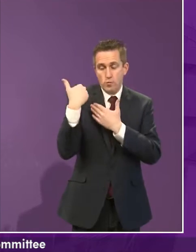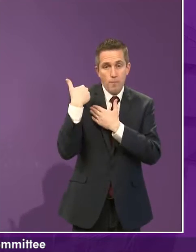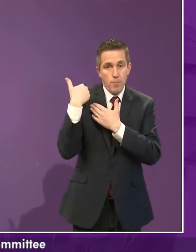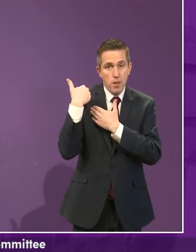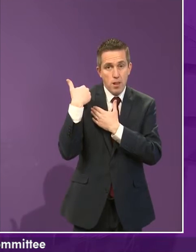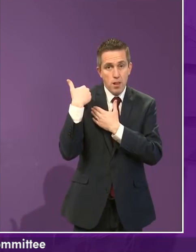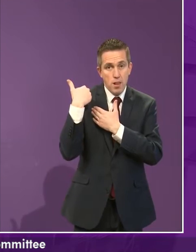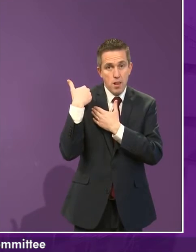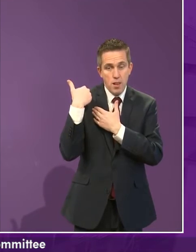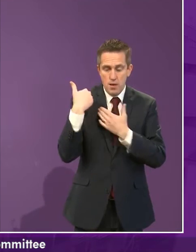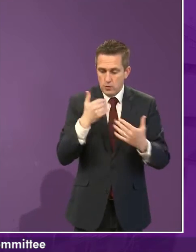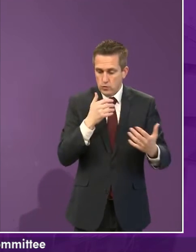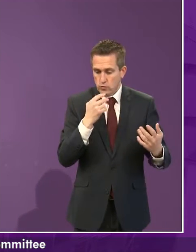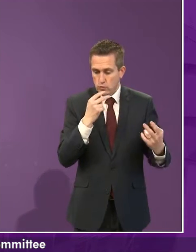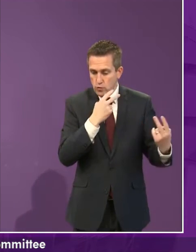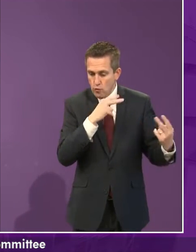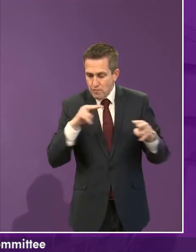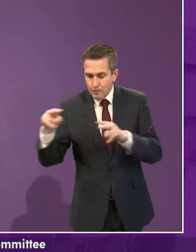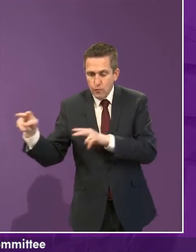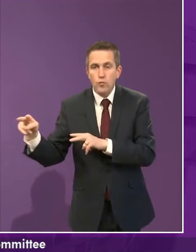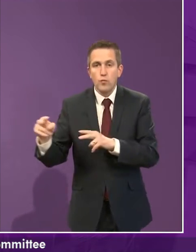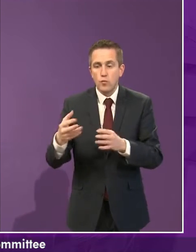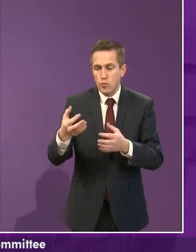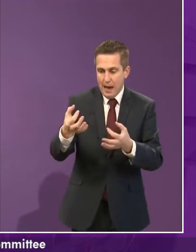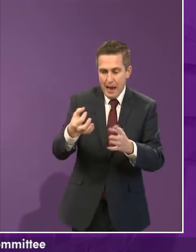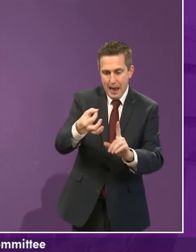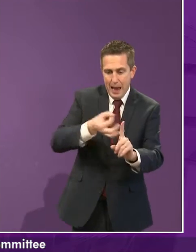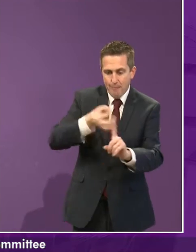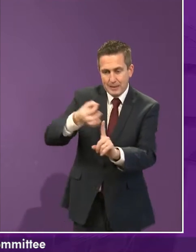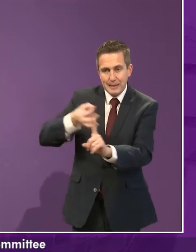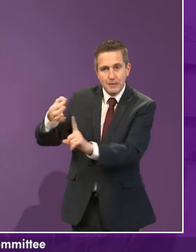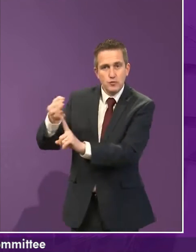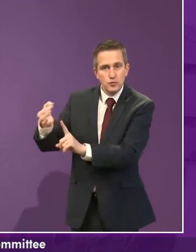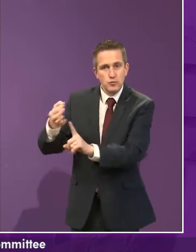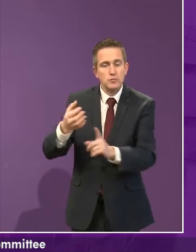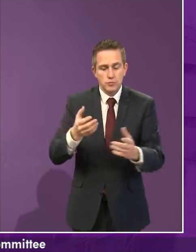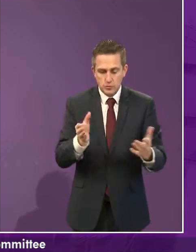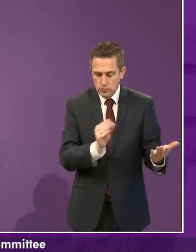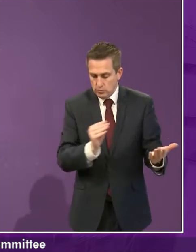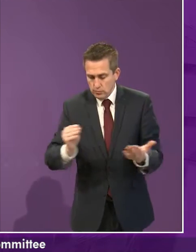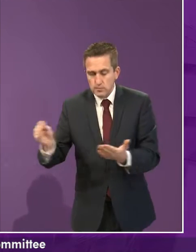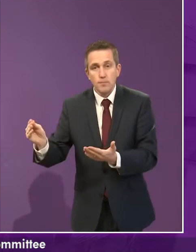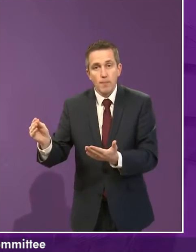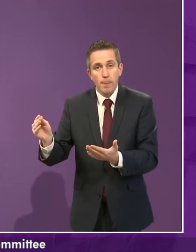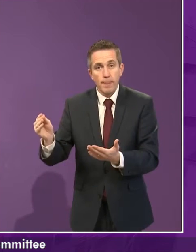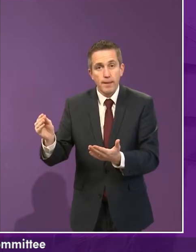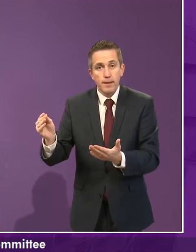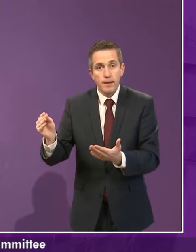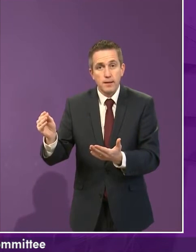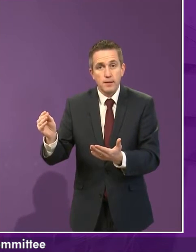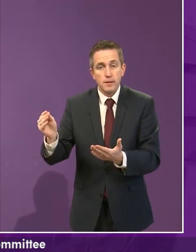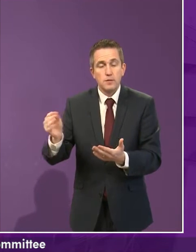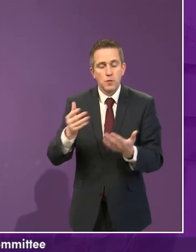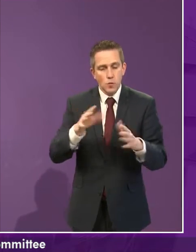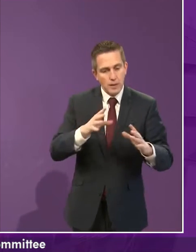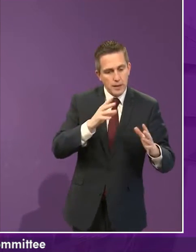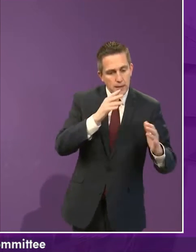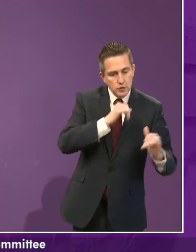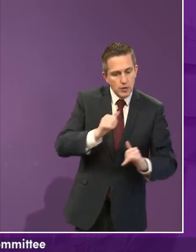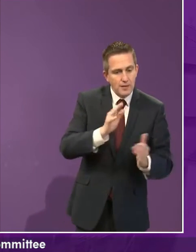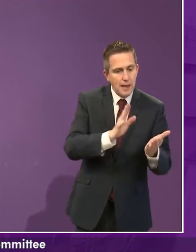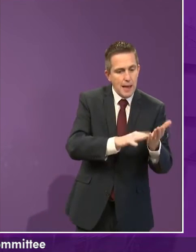qualified to be looking at applications across a broad area. So we admit to the degree of MA, the degree